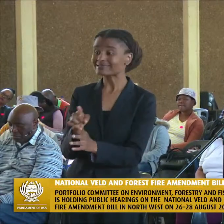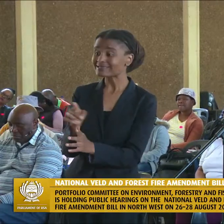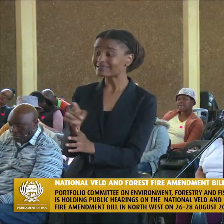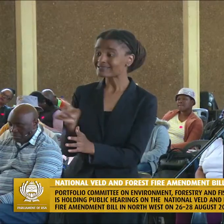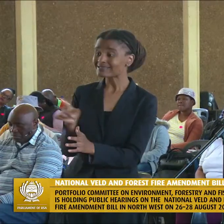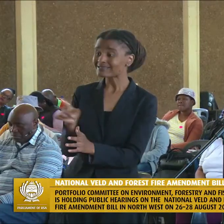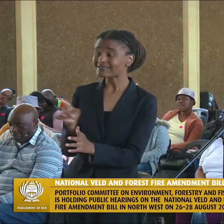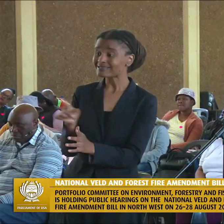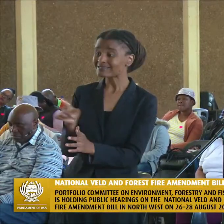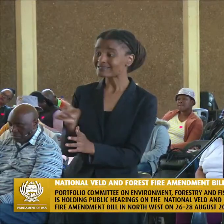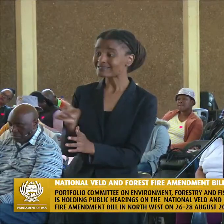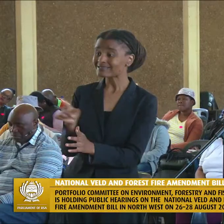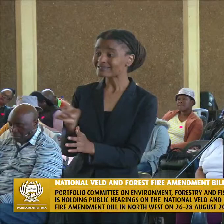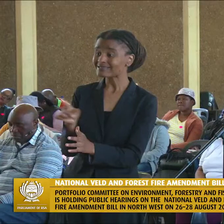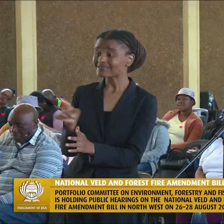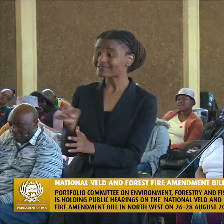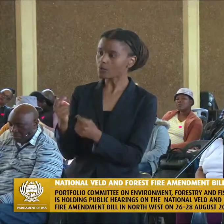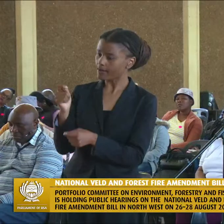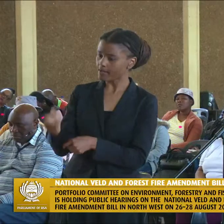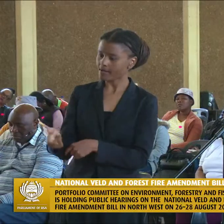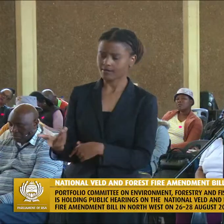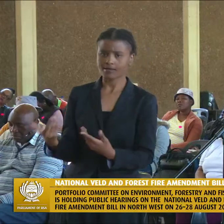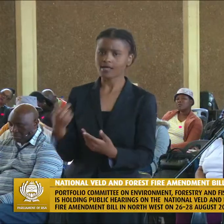job the jacob